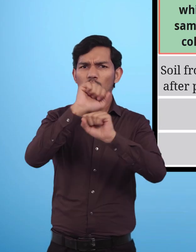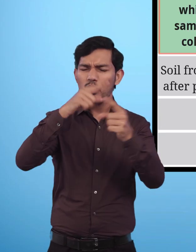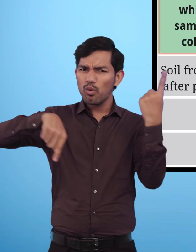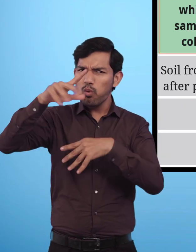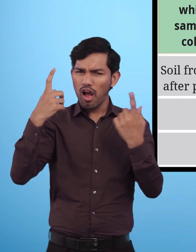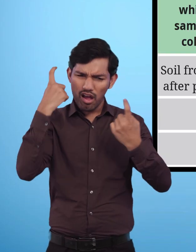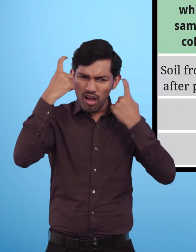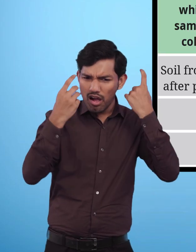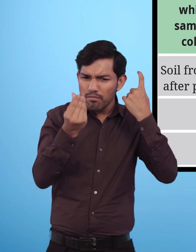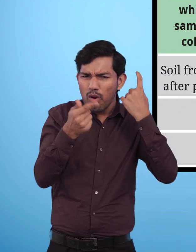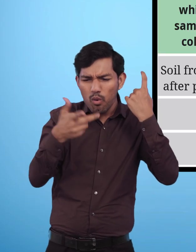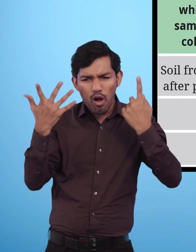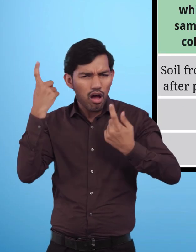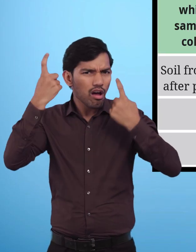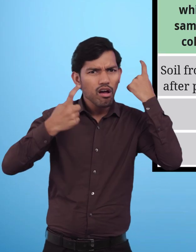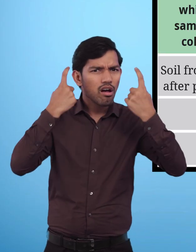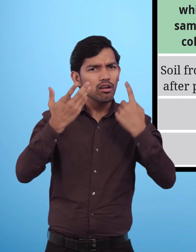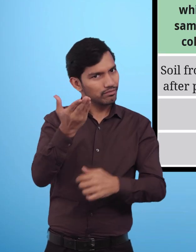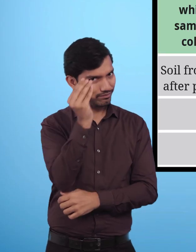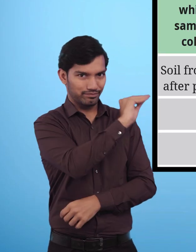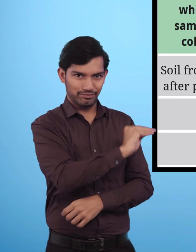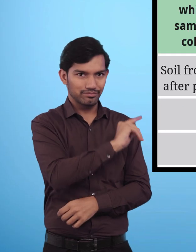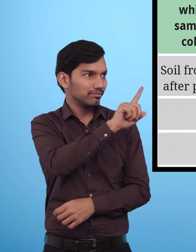Says what I guessed about the soil.